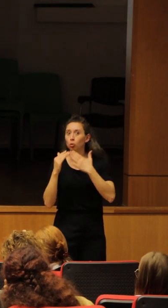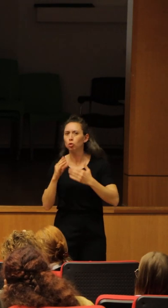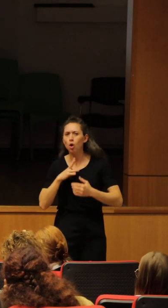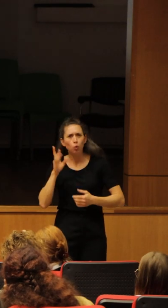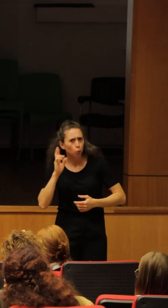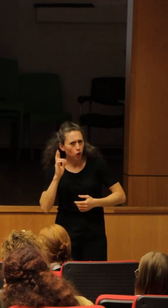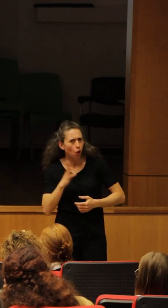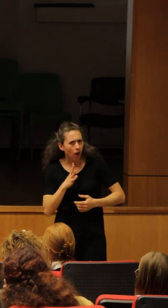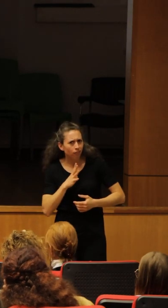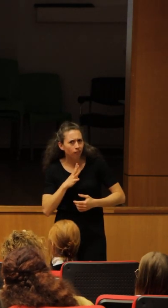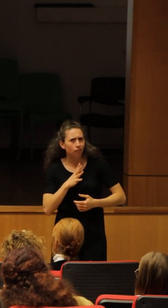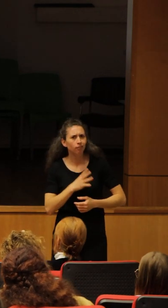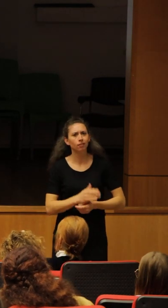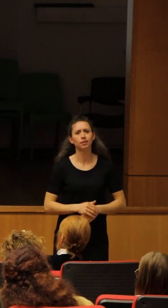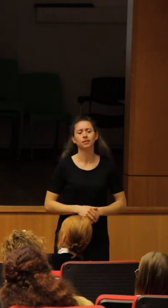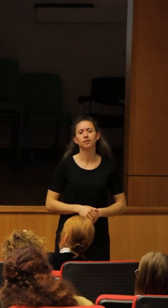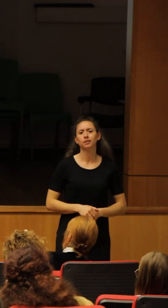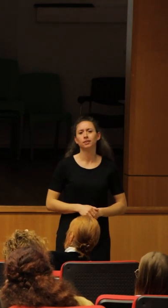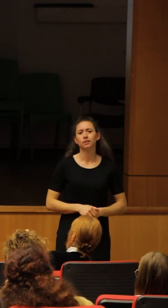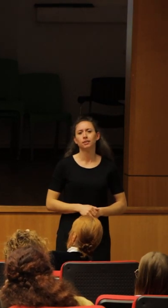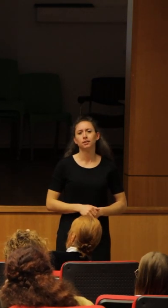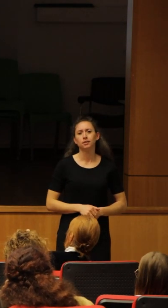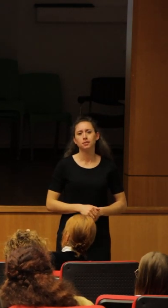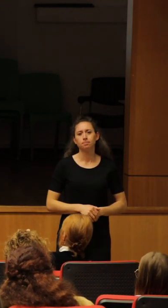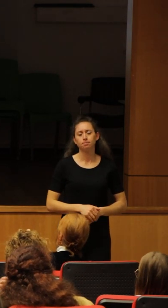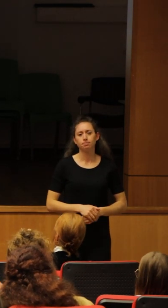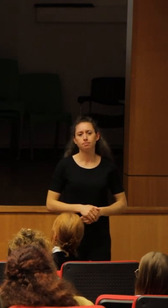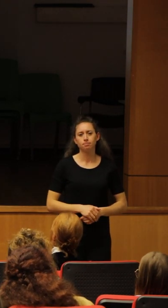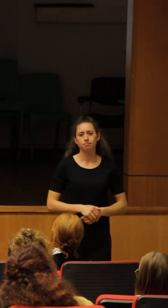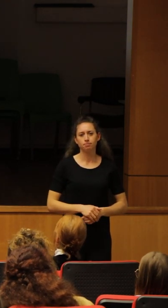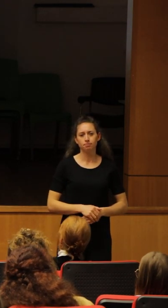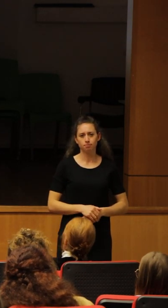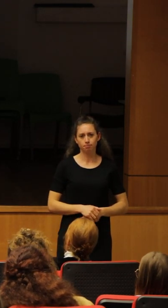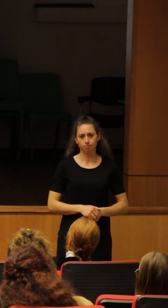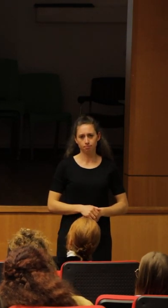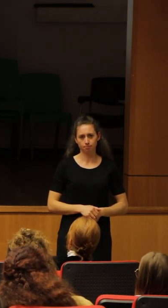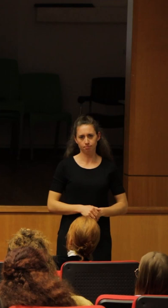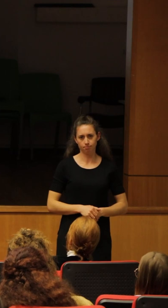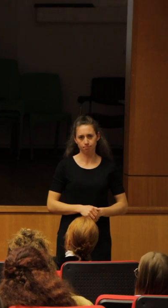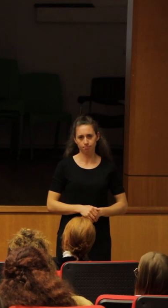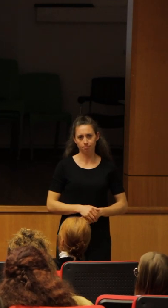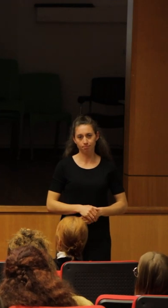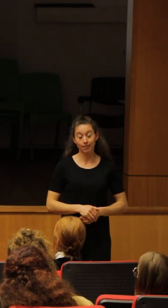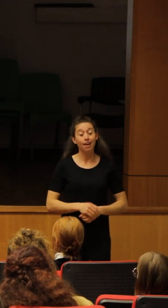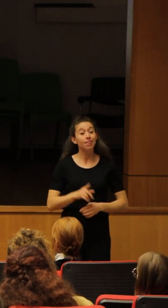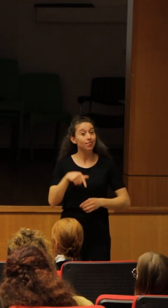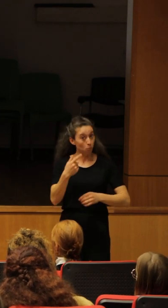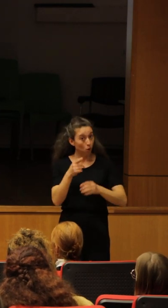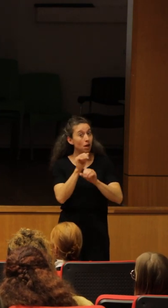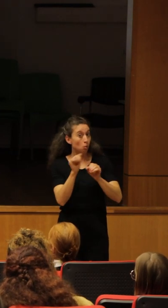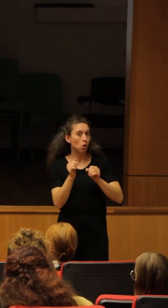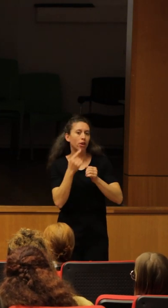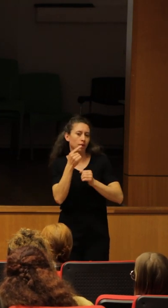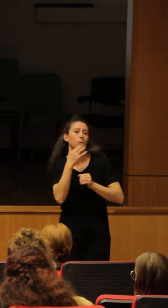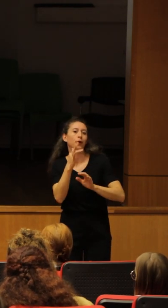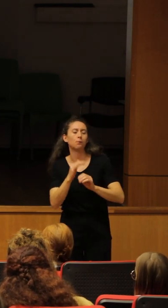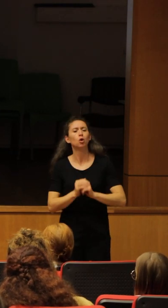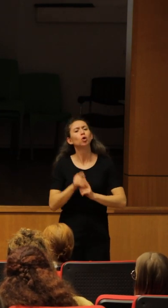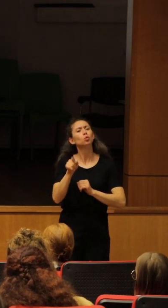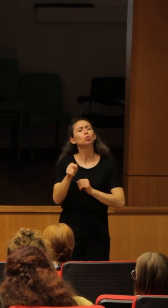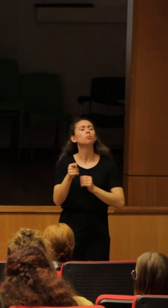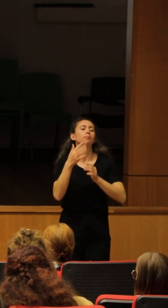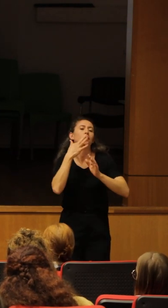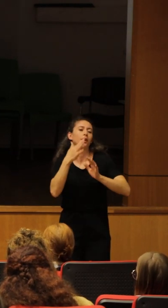Yeah, and then we say, if you were to change it in any way to make it right by you, what would that be? Y después le podemos sugerir, bueno, si lo fueras